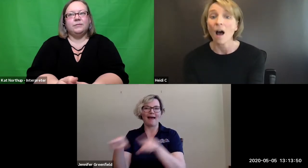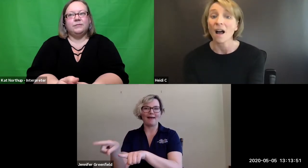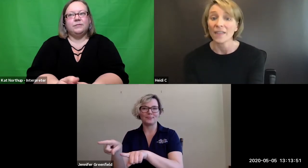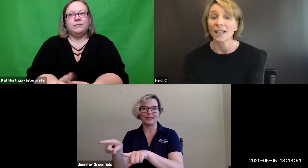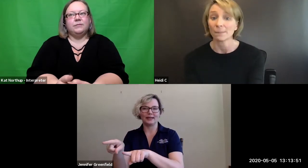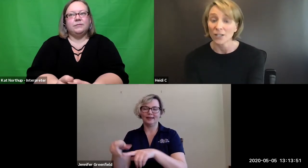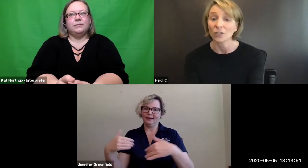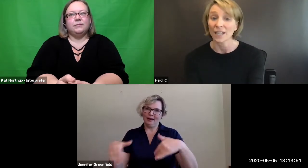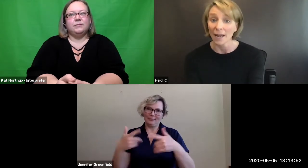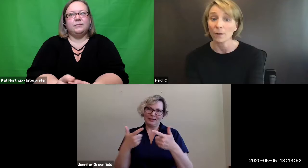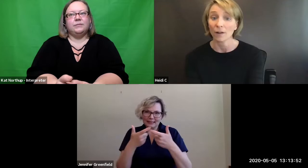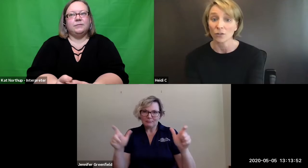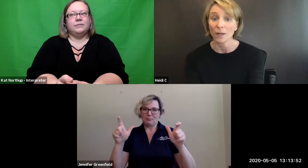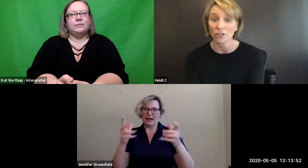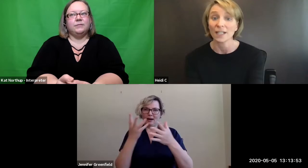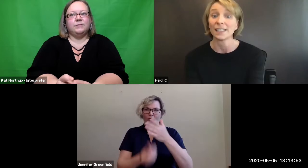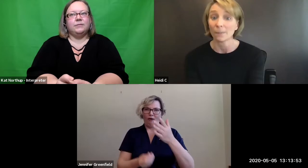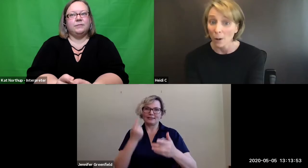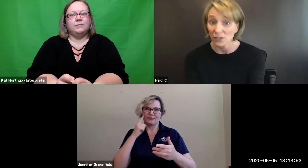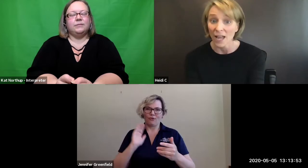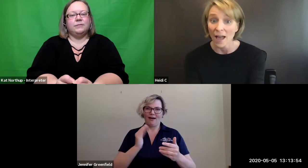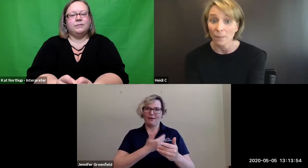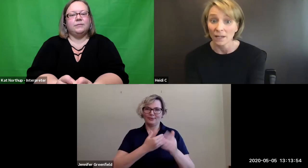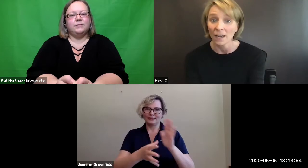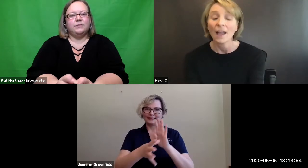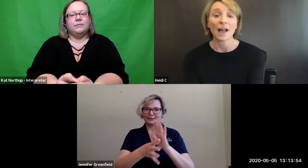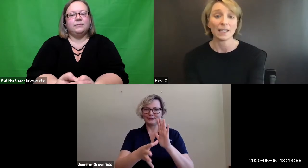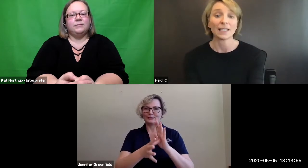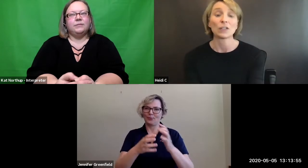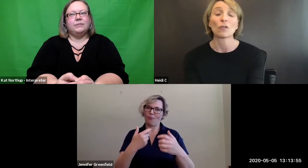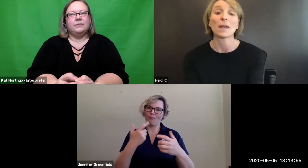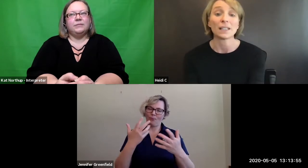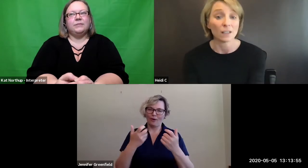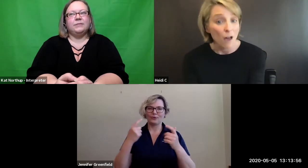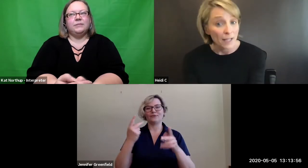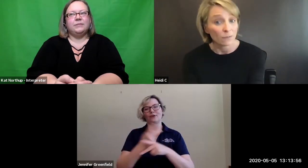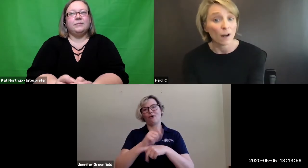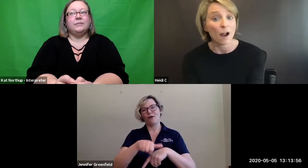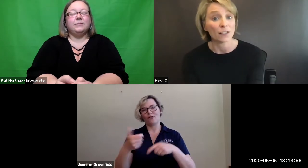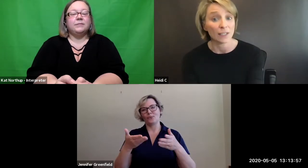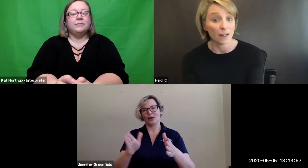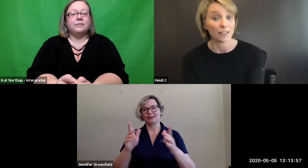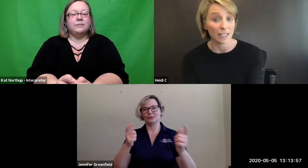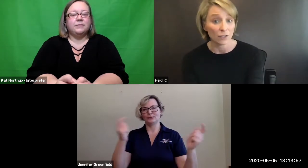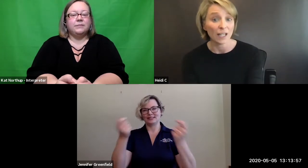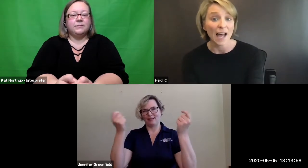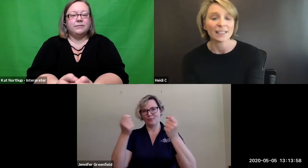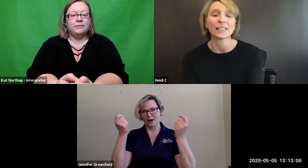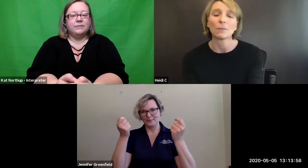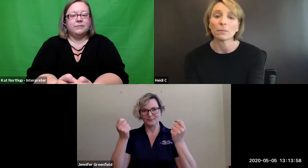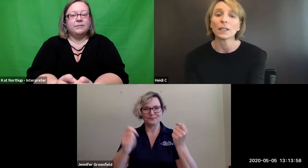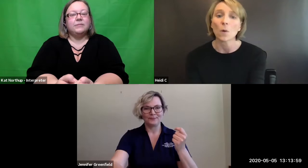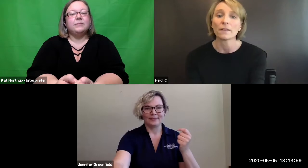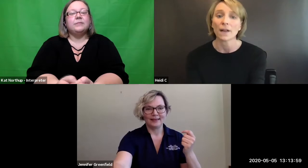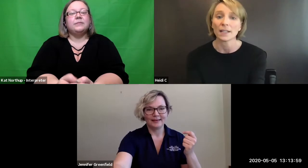them on that special day when graduation is supposed to happen. I think that's a tremendous loss for our senior class. And so